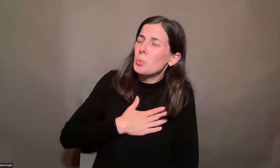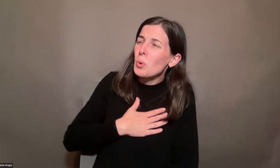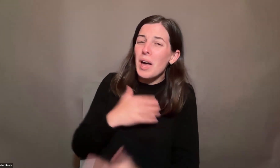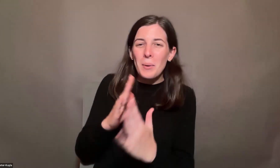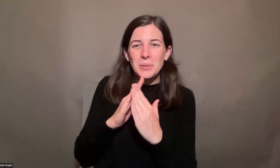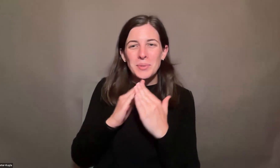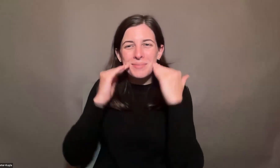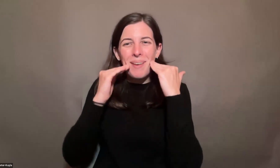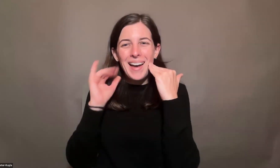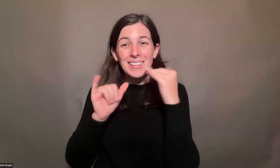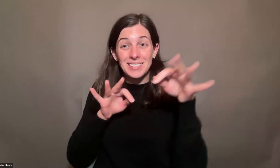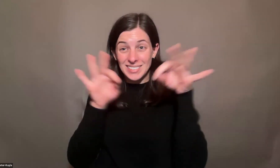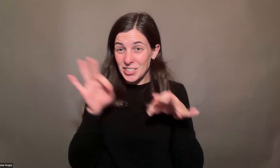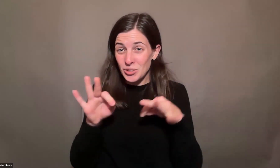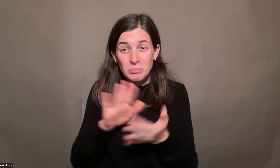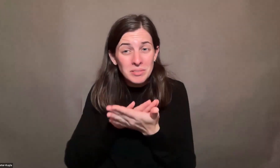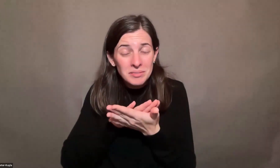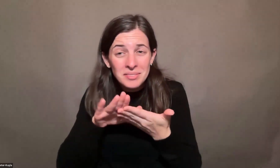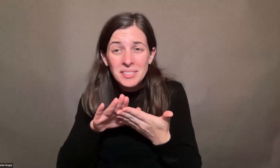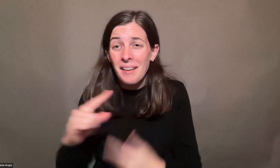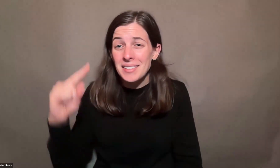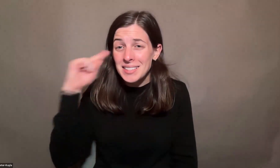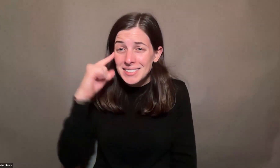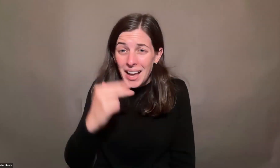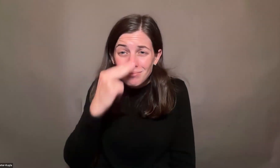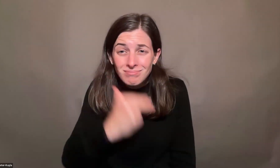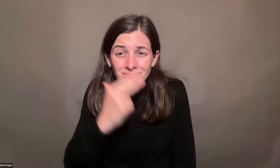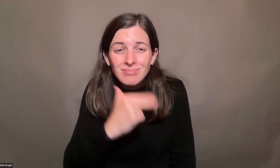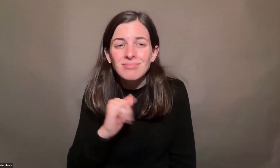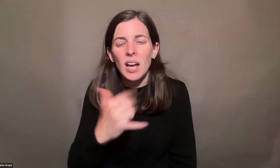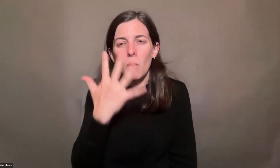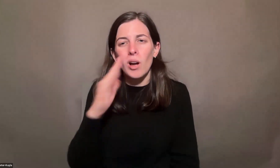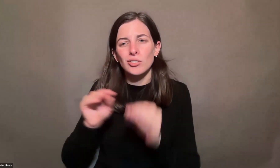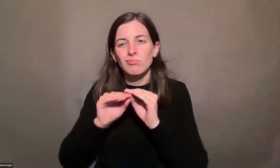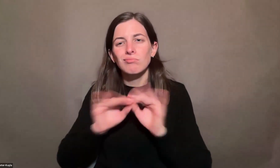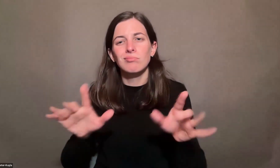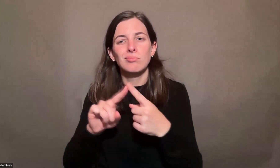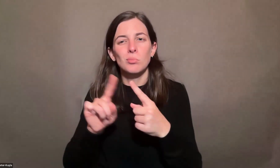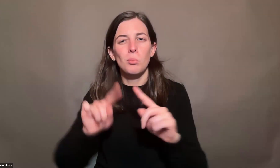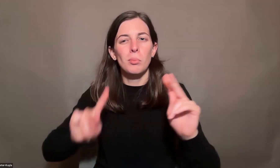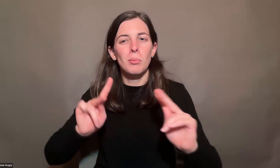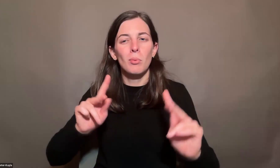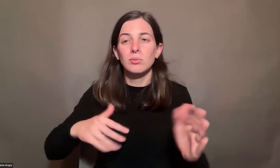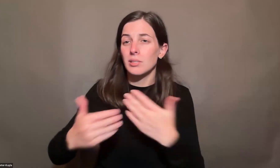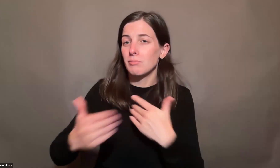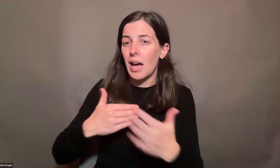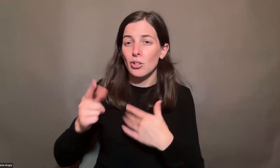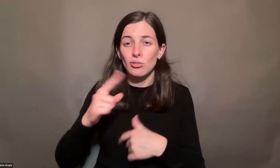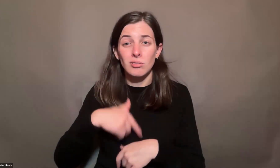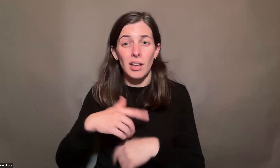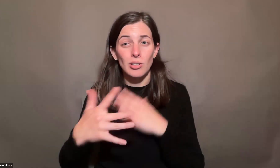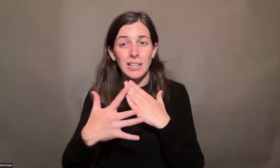description. It sounds quite funny. And that's what I want to get across to any user, no matter what tech they're using or how they're accessing that